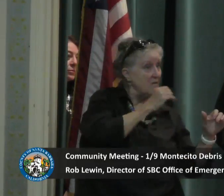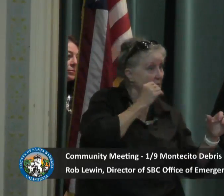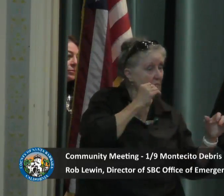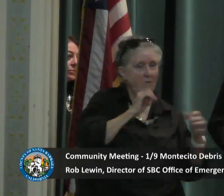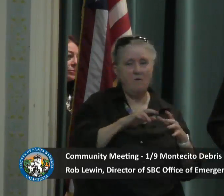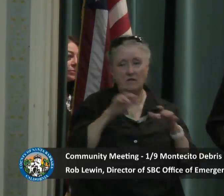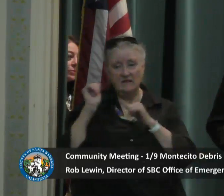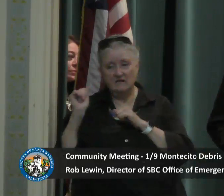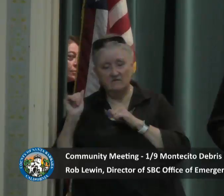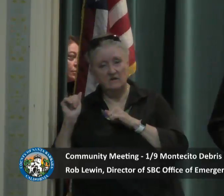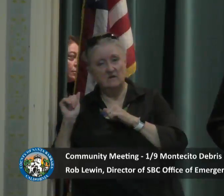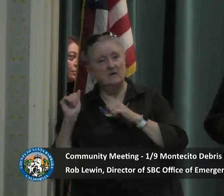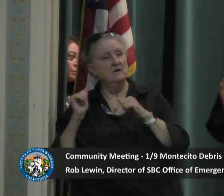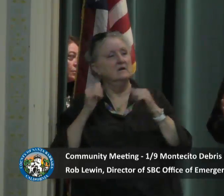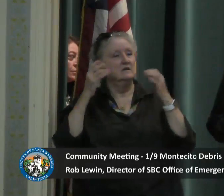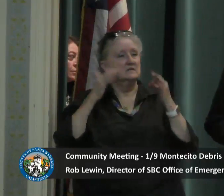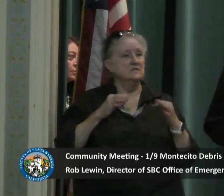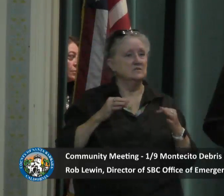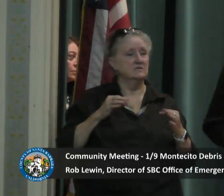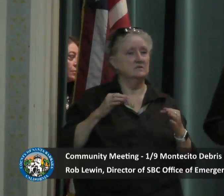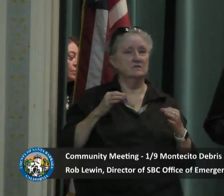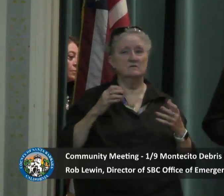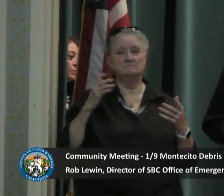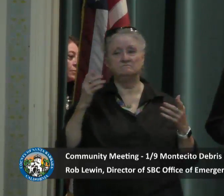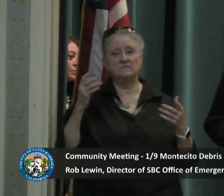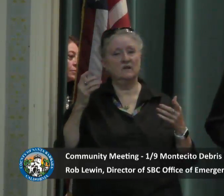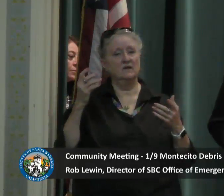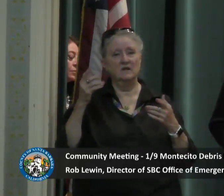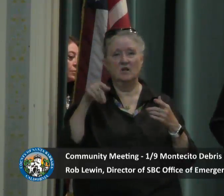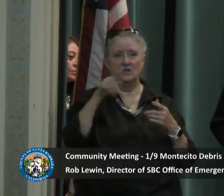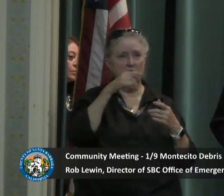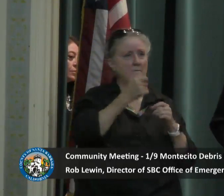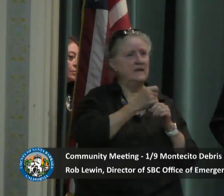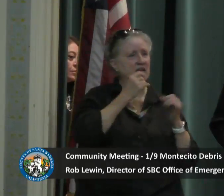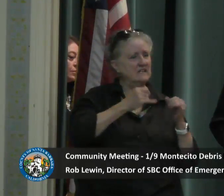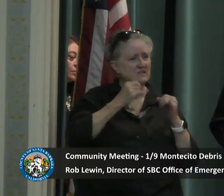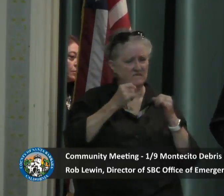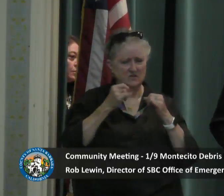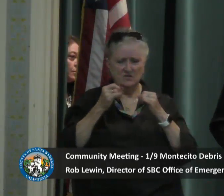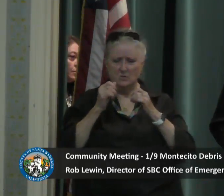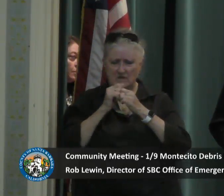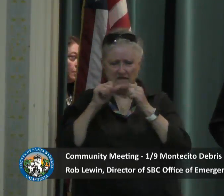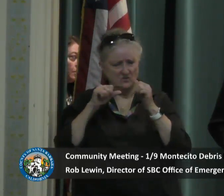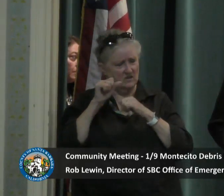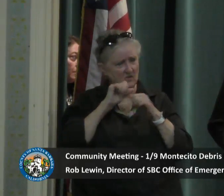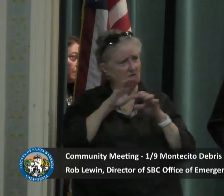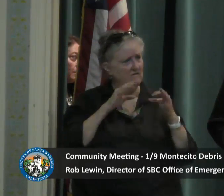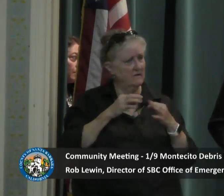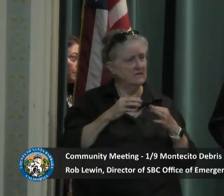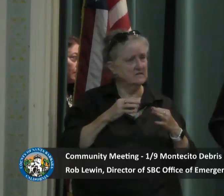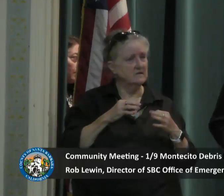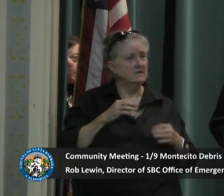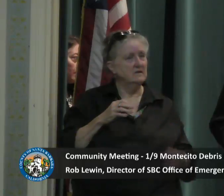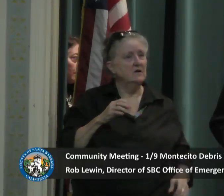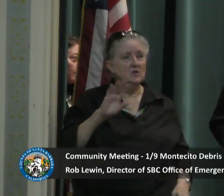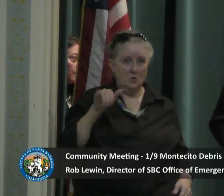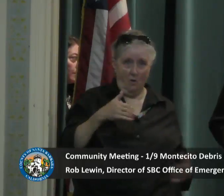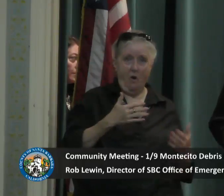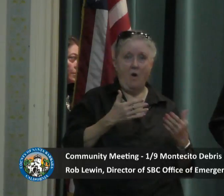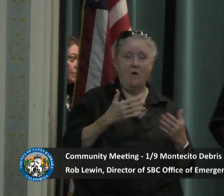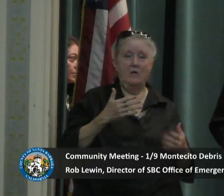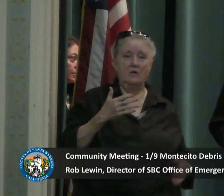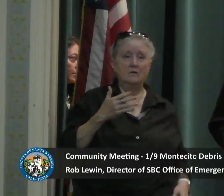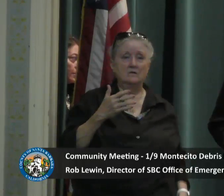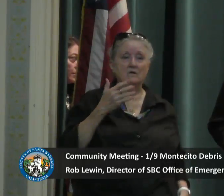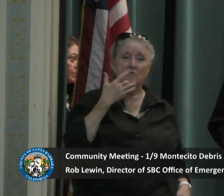home, the decision to leave, the decisions that you made individually with each other and your families, you all